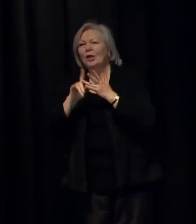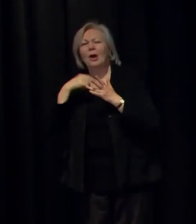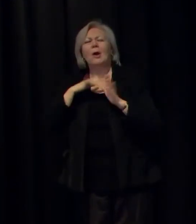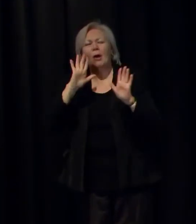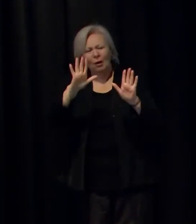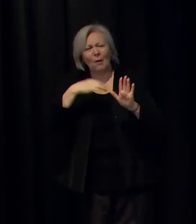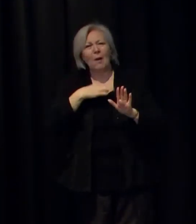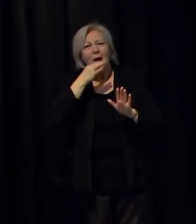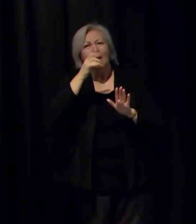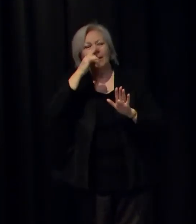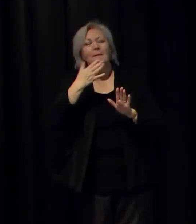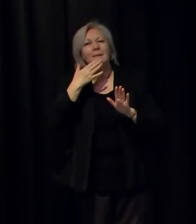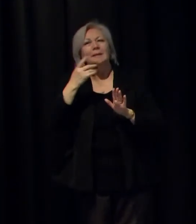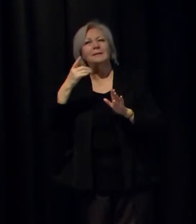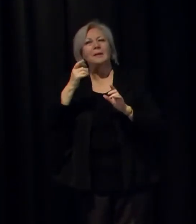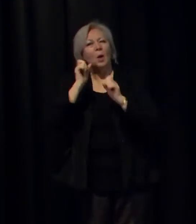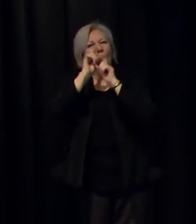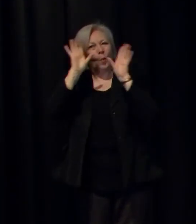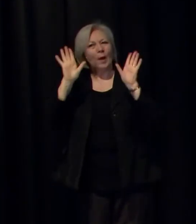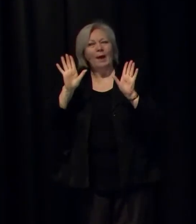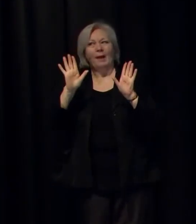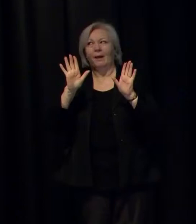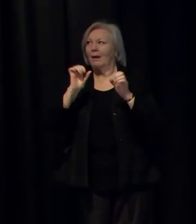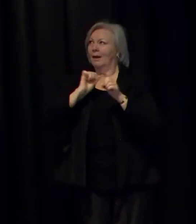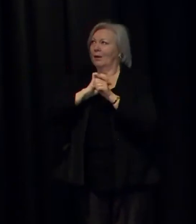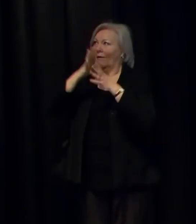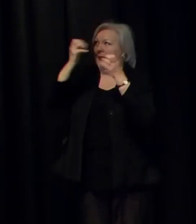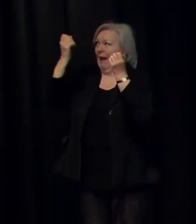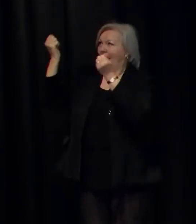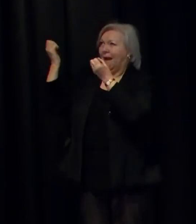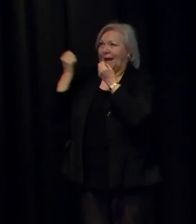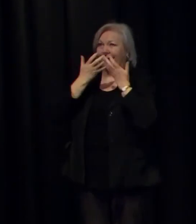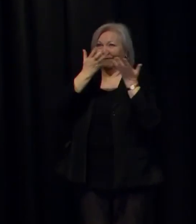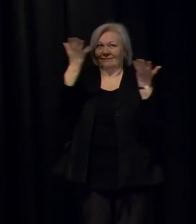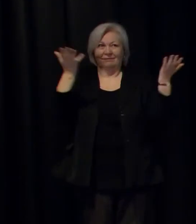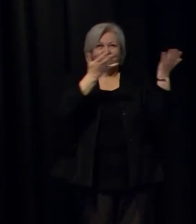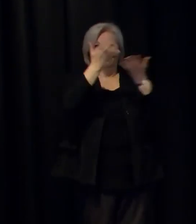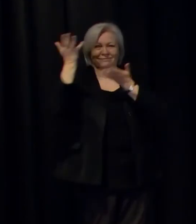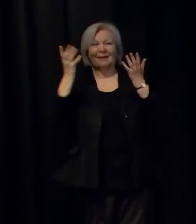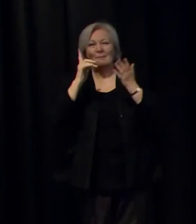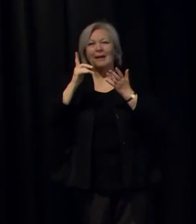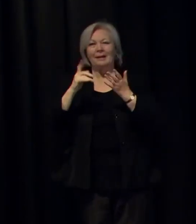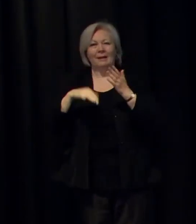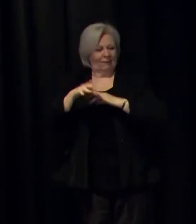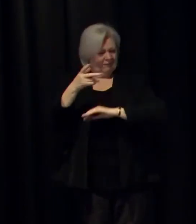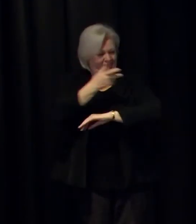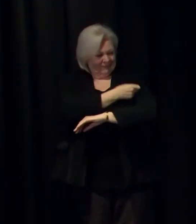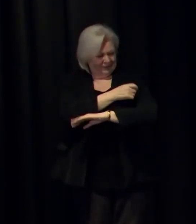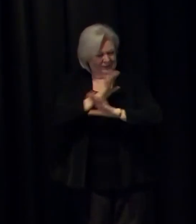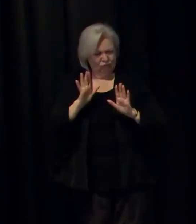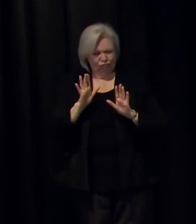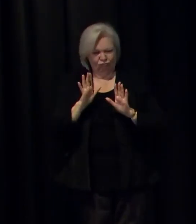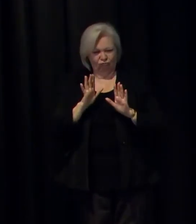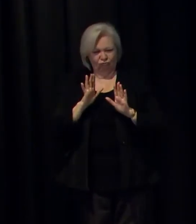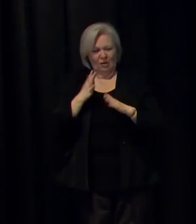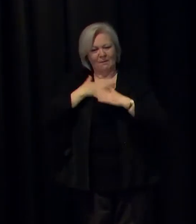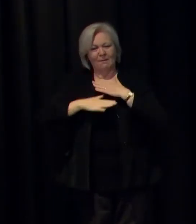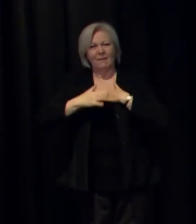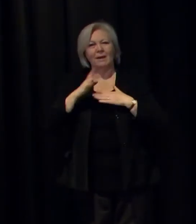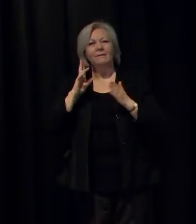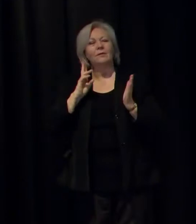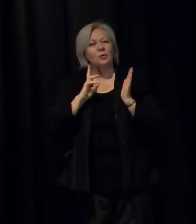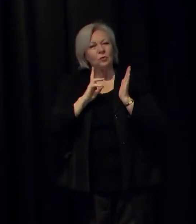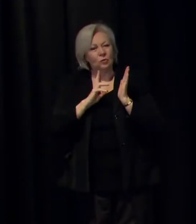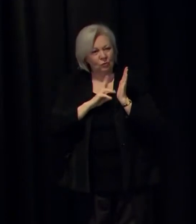be conscious of the fact that there is a global pandemic on. But if you are fully vaccinated, then you, I think, can behave as normal as you